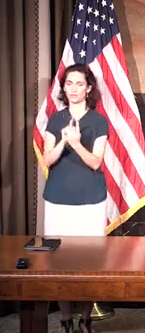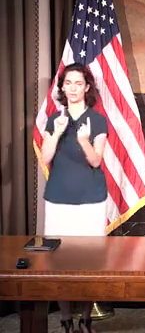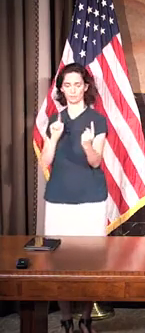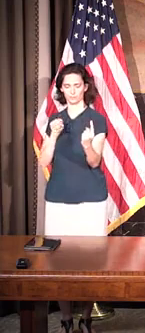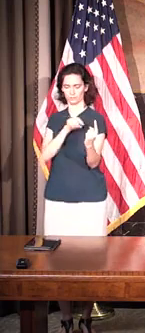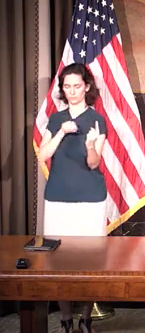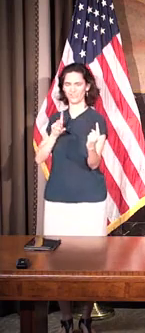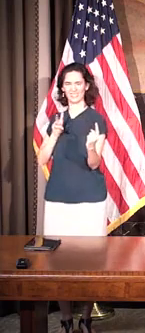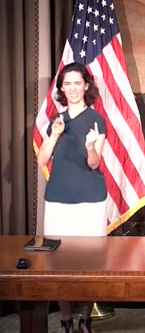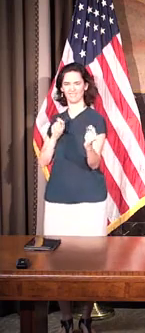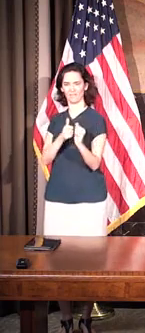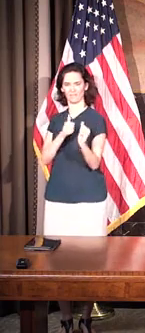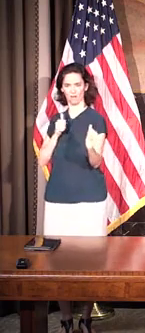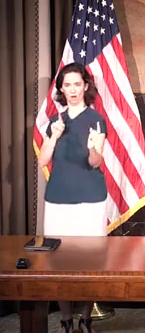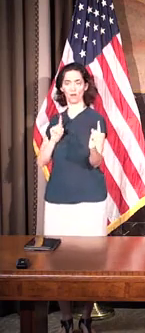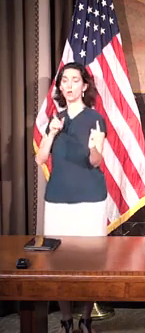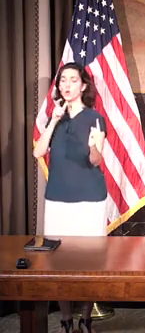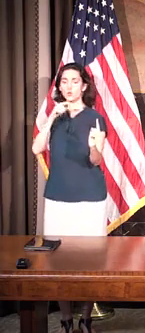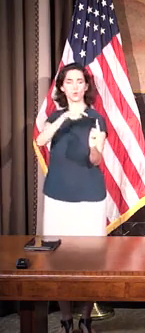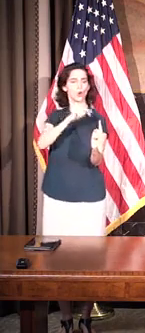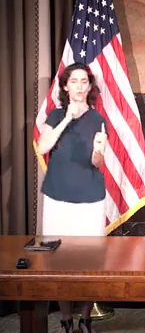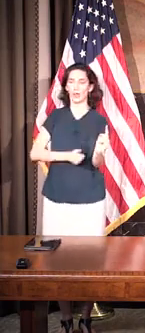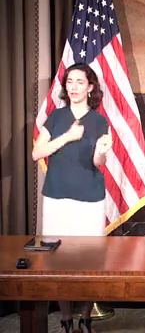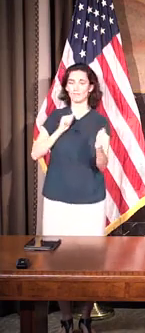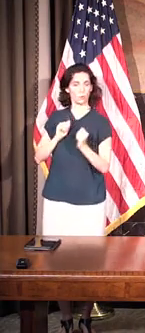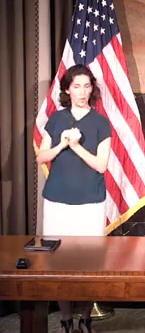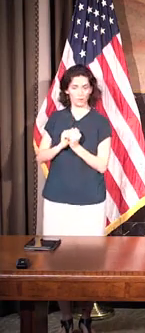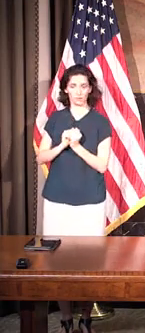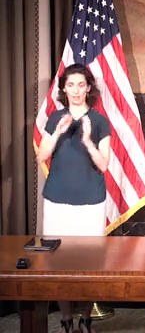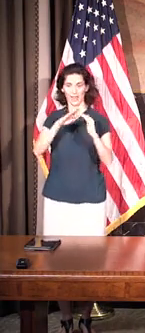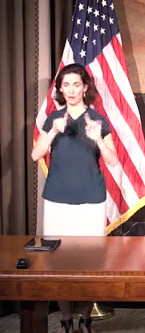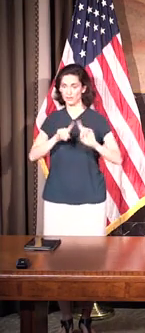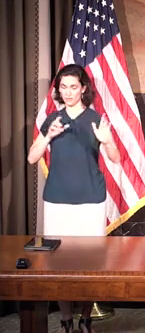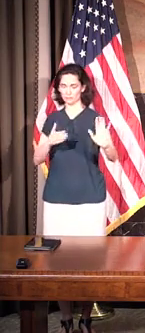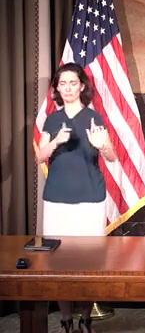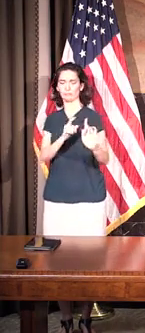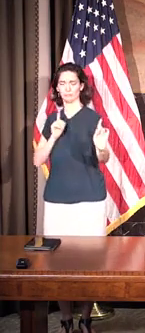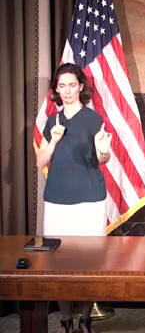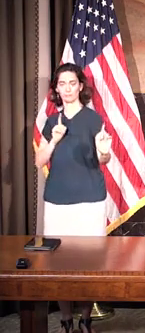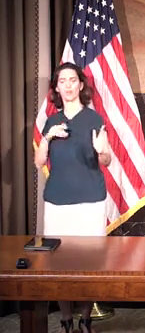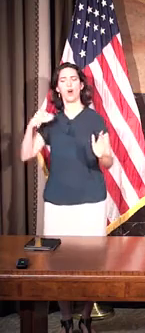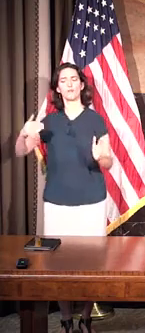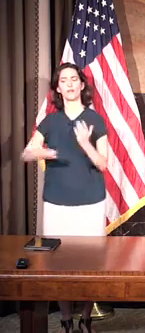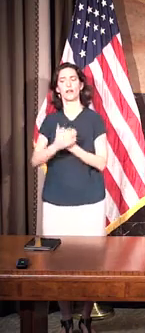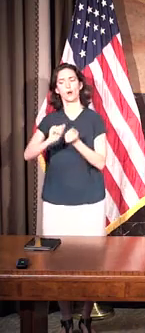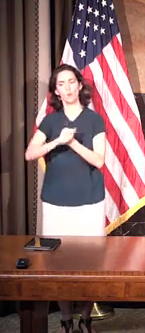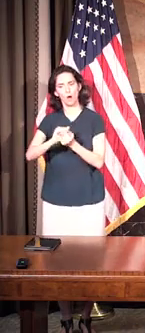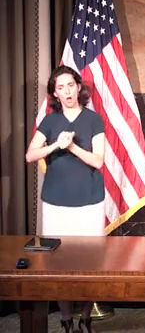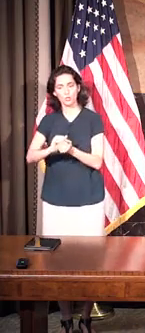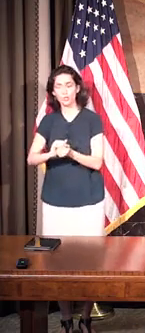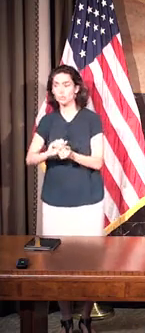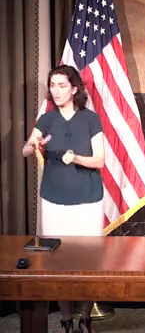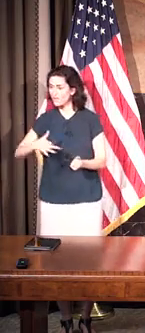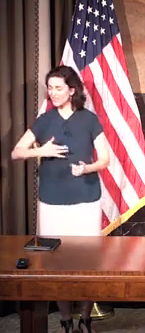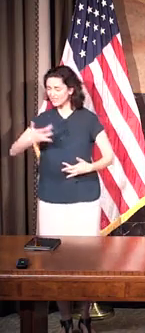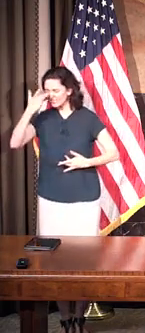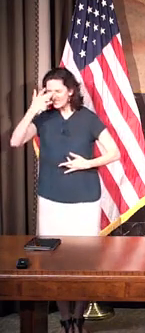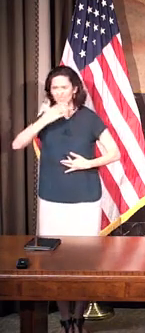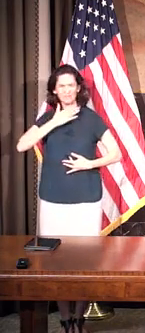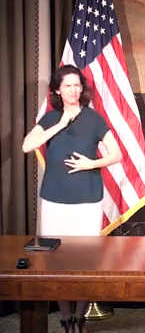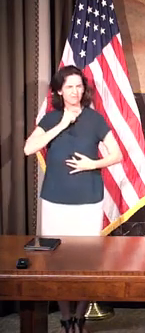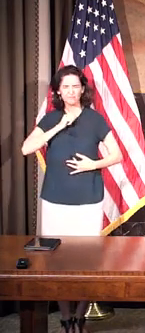feet between yourself and people who are not part of your immediate household. Wash your hands frequently and stay home when you are sick